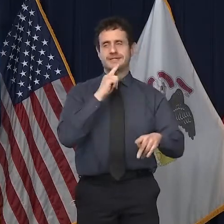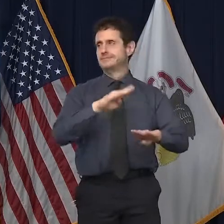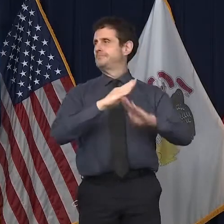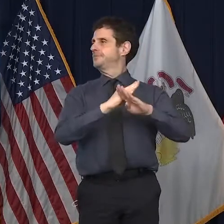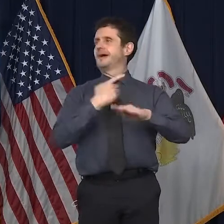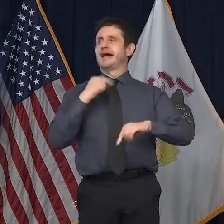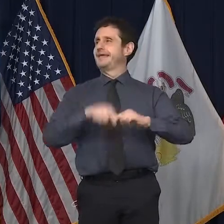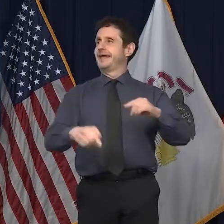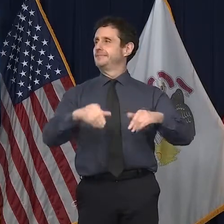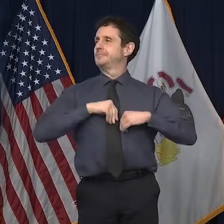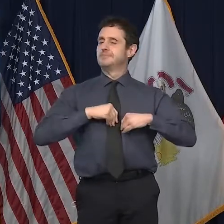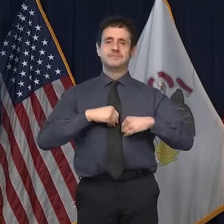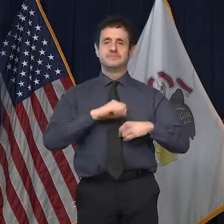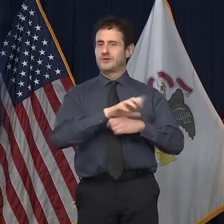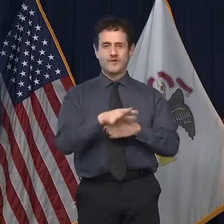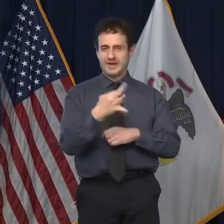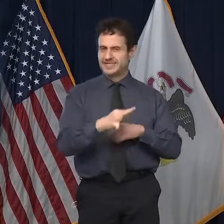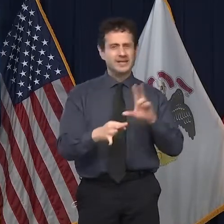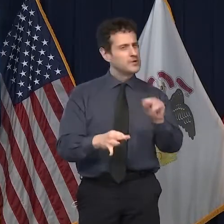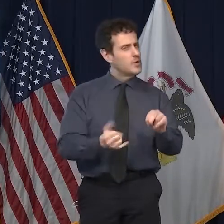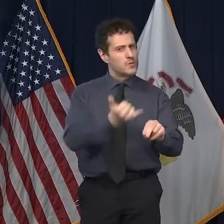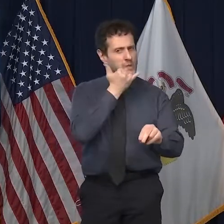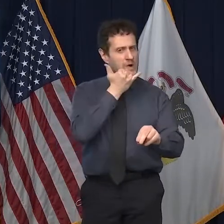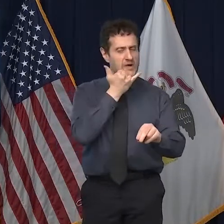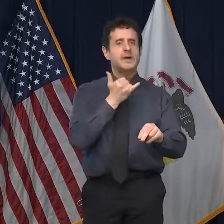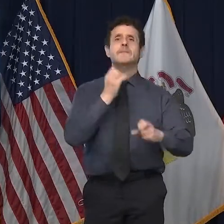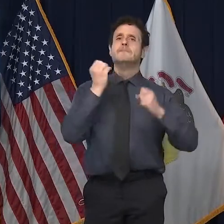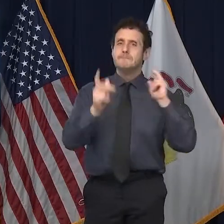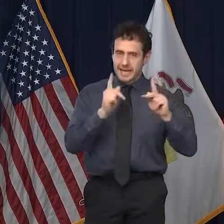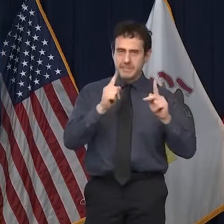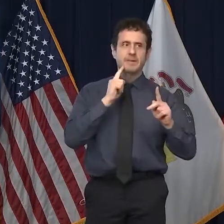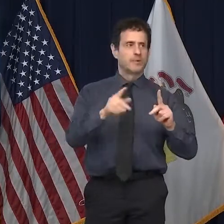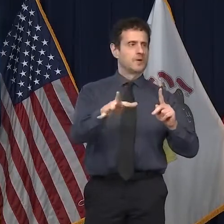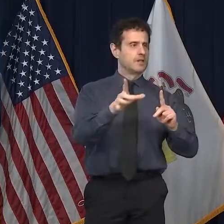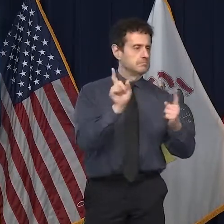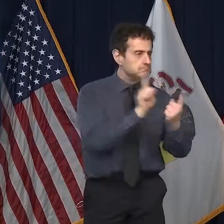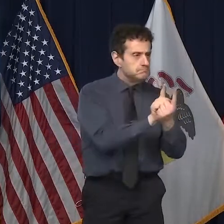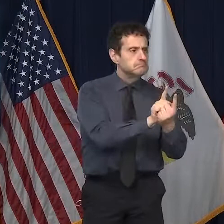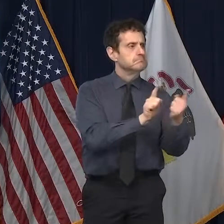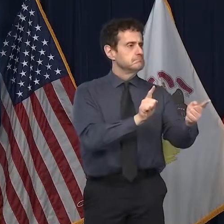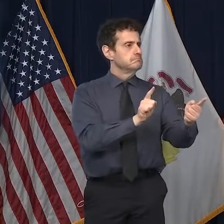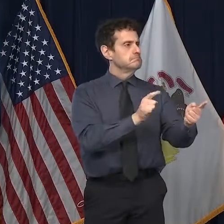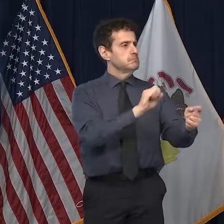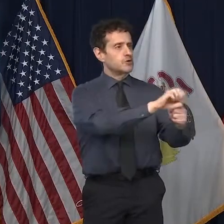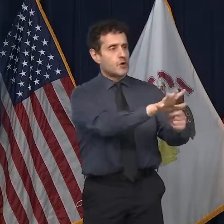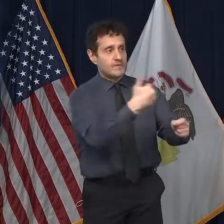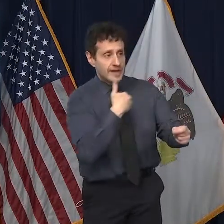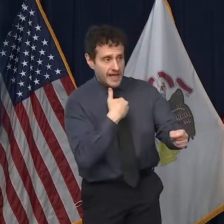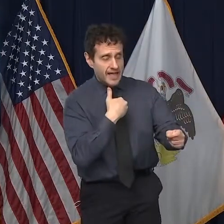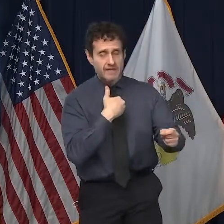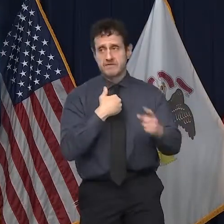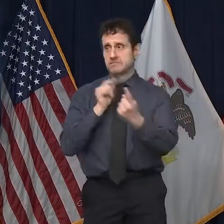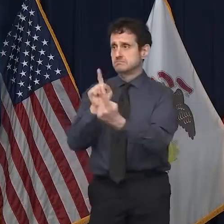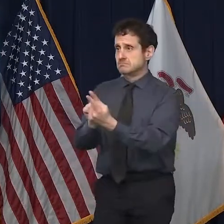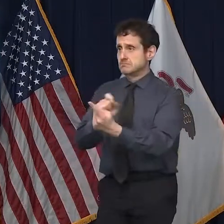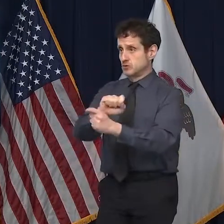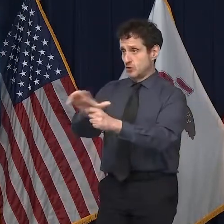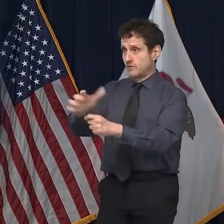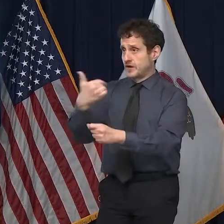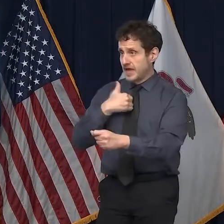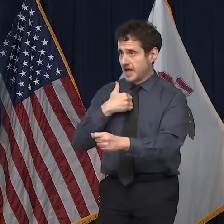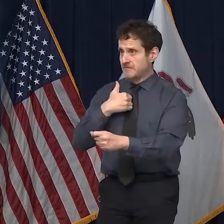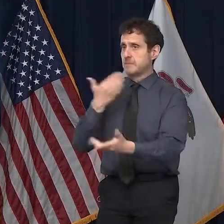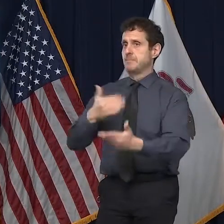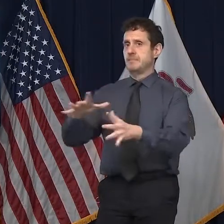setting is, which is contracted, many people are going to come in contact with many others, and that includes children who do not live in a bubble